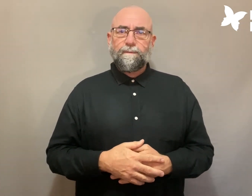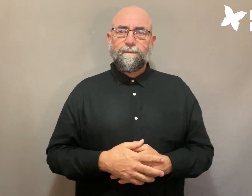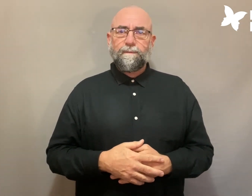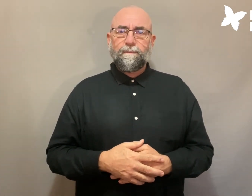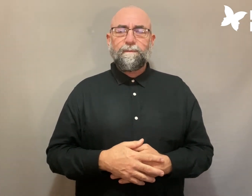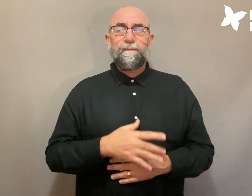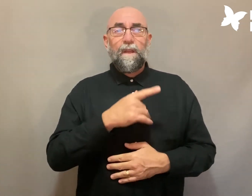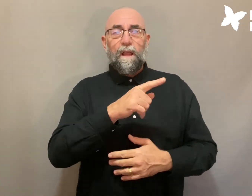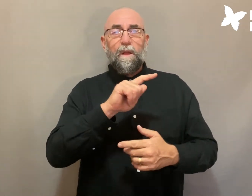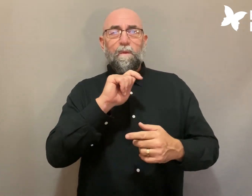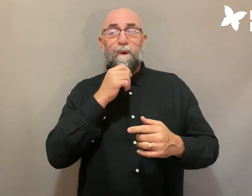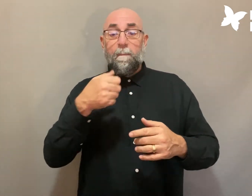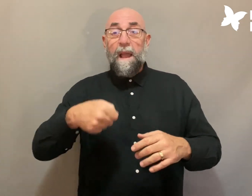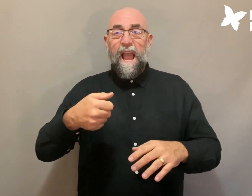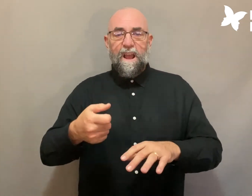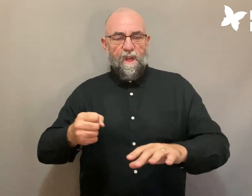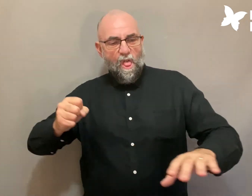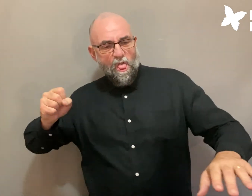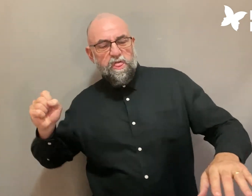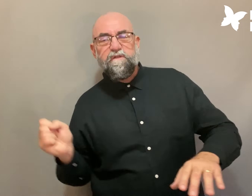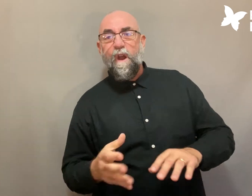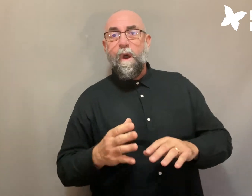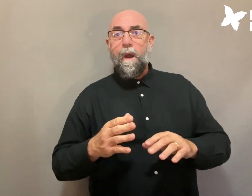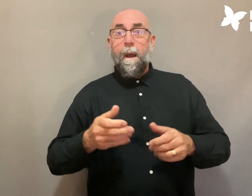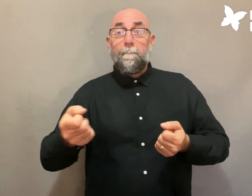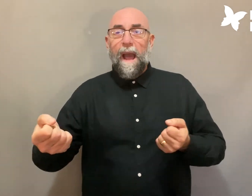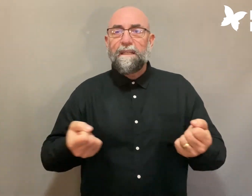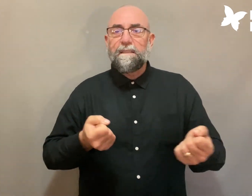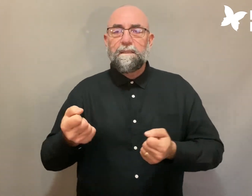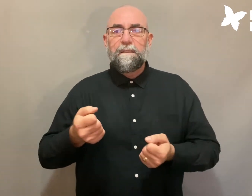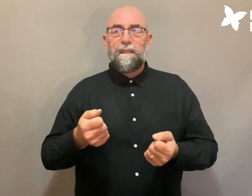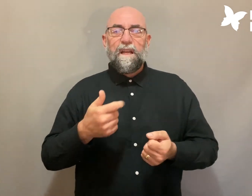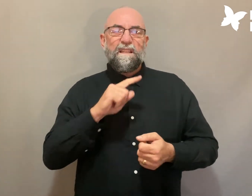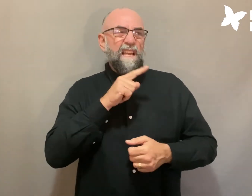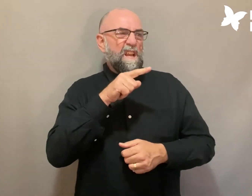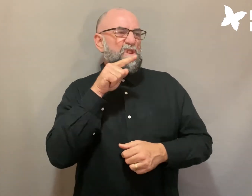They would throw my bags under the bus before I got on and told me that's where I deserved to be.